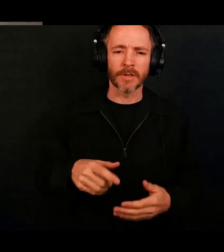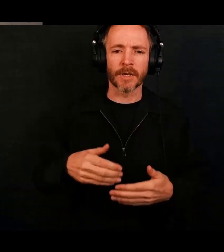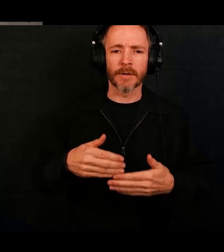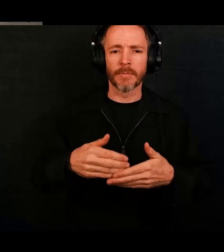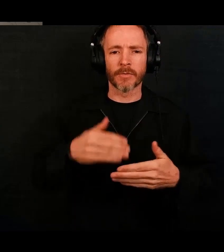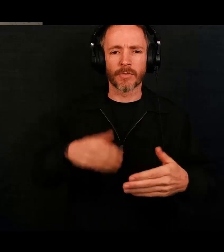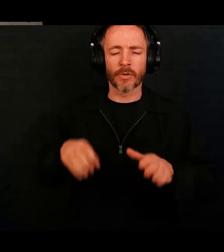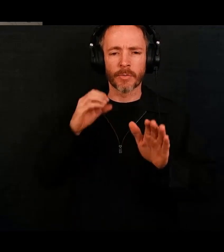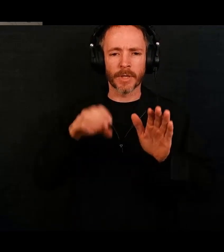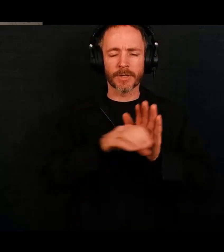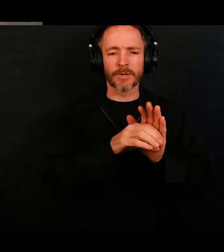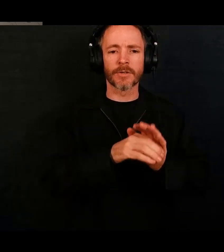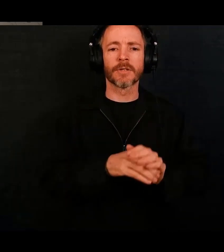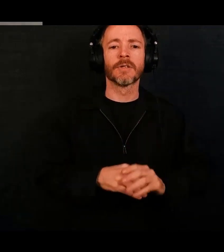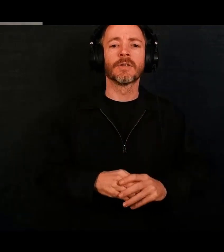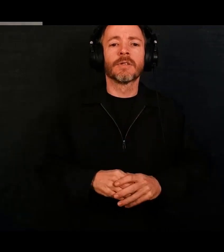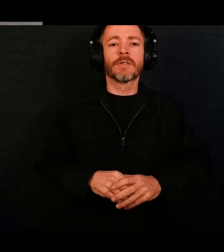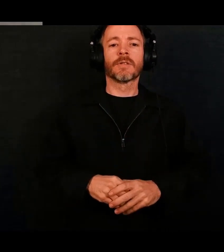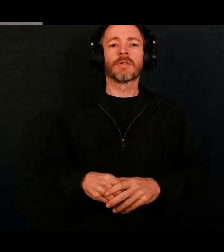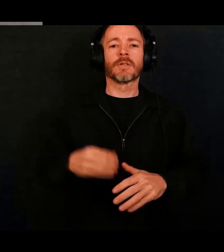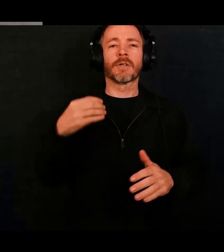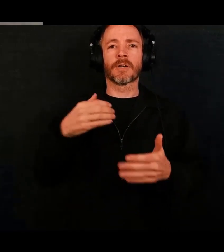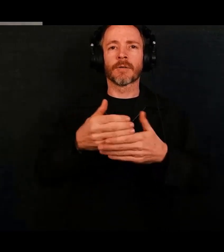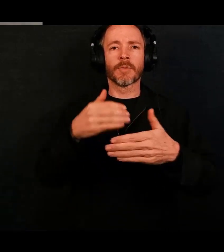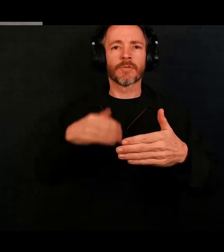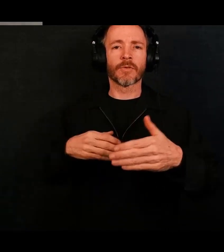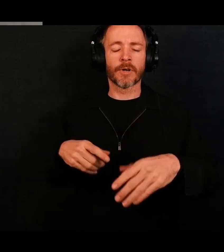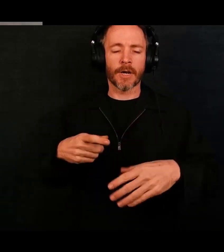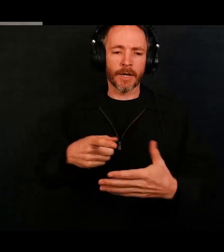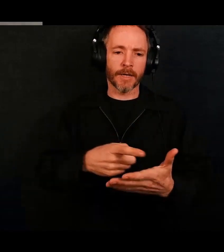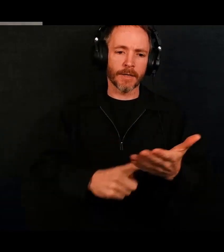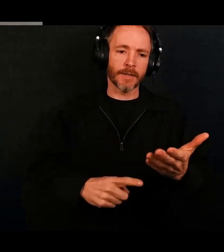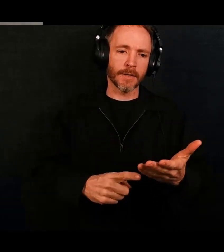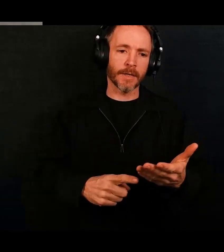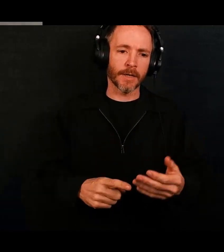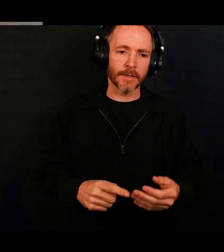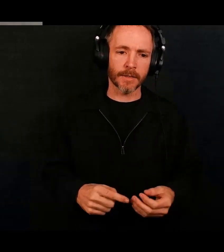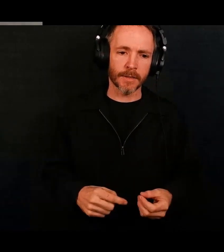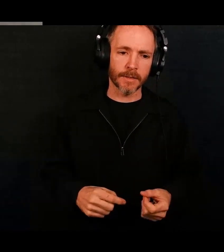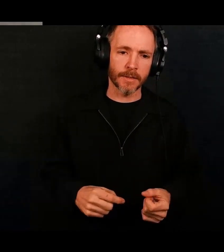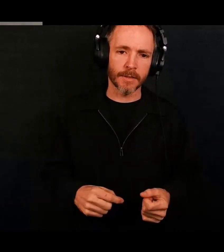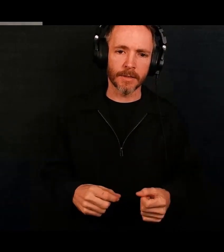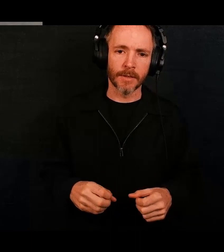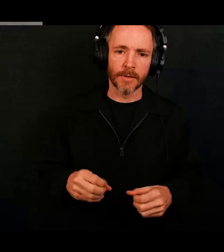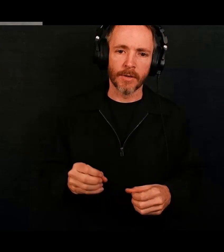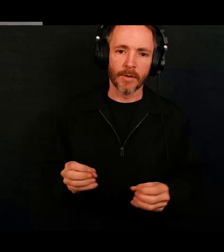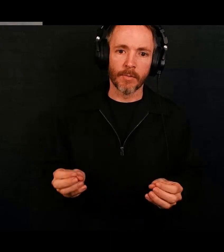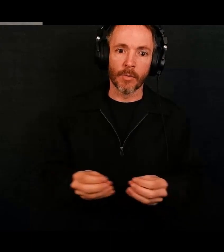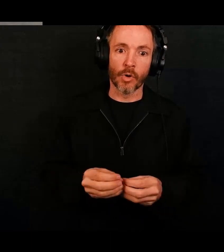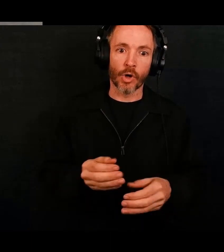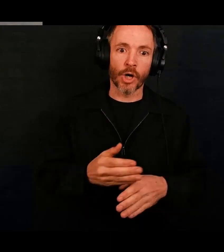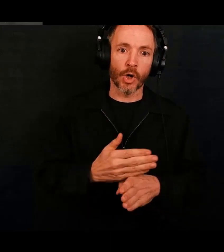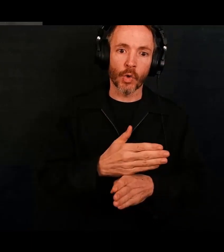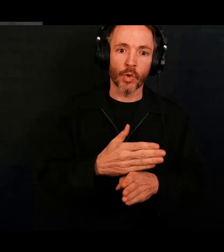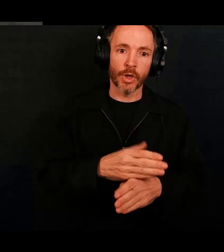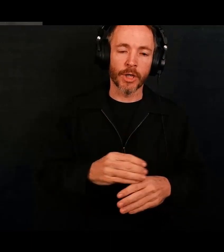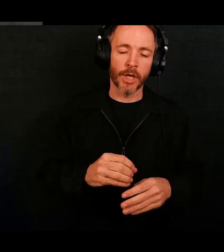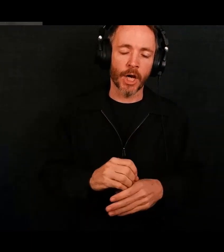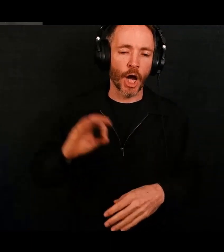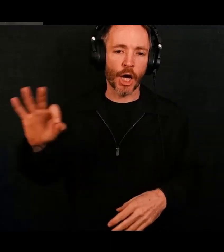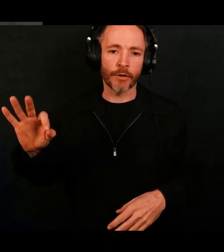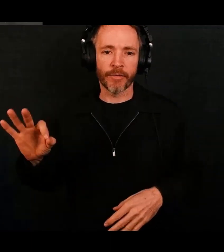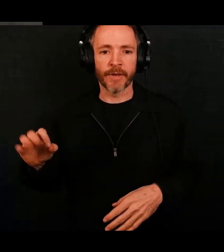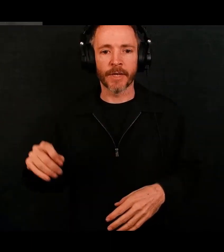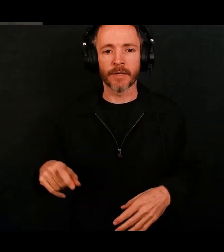Oh, these are like before pictures. Before I cut more